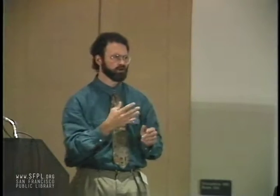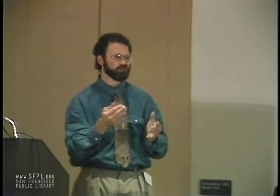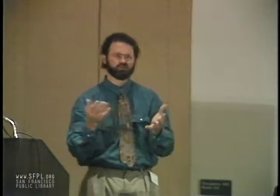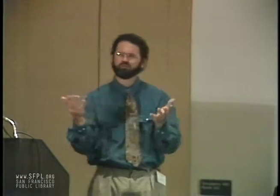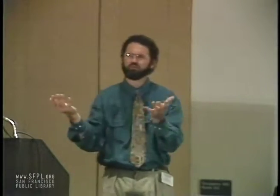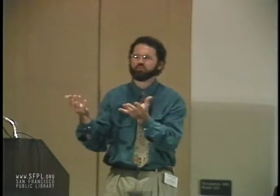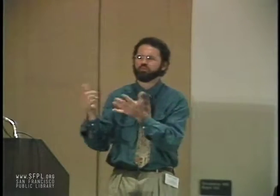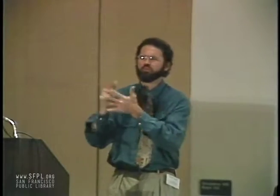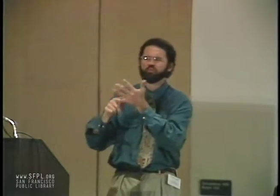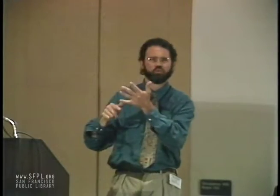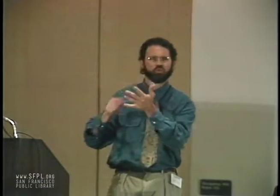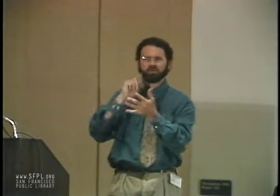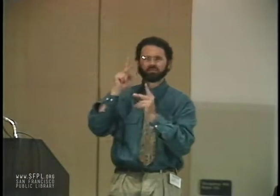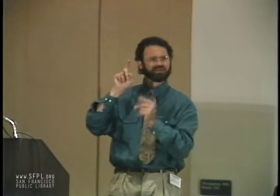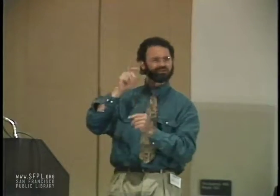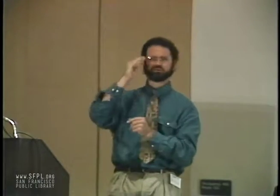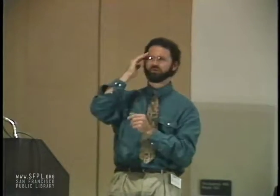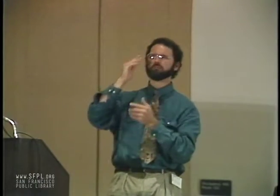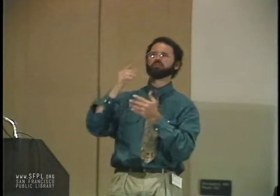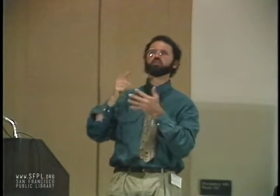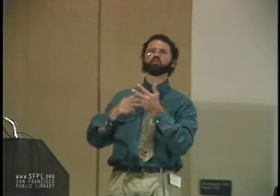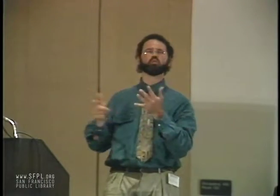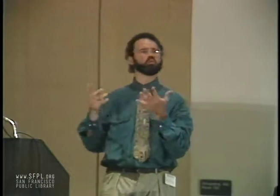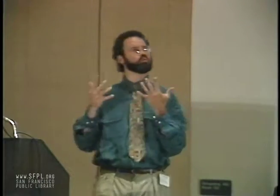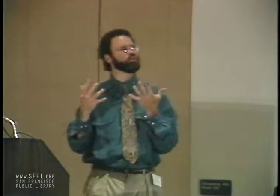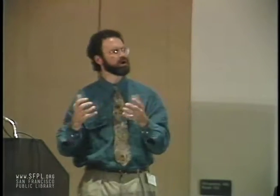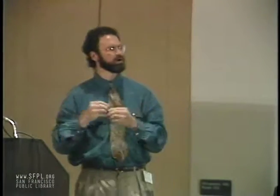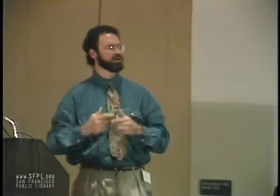We have to prevent that from happening to anyone.